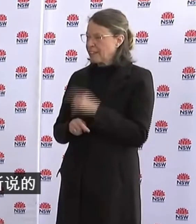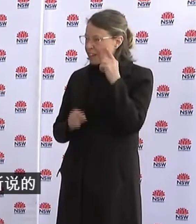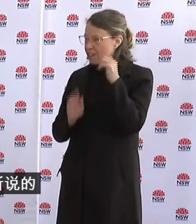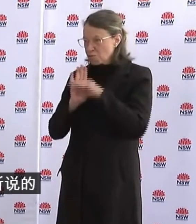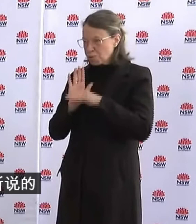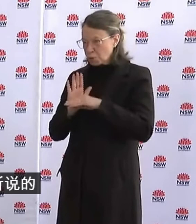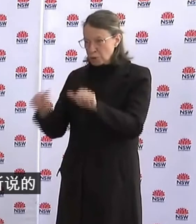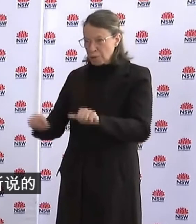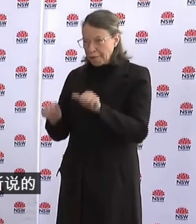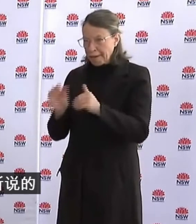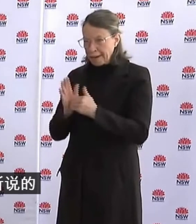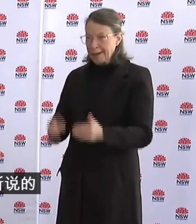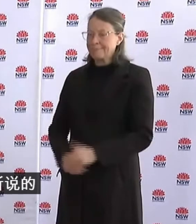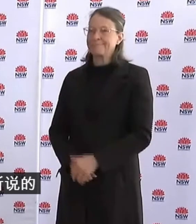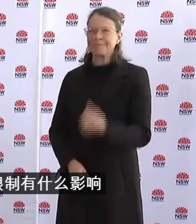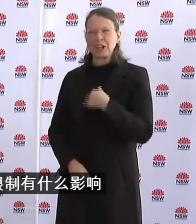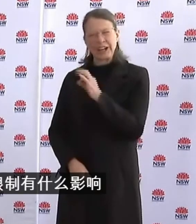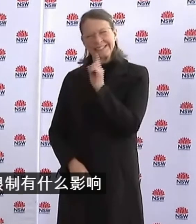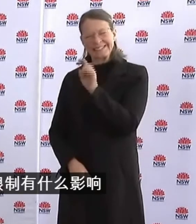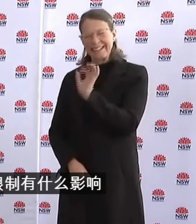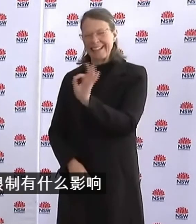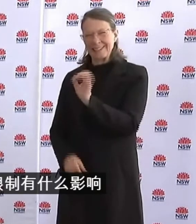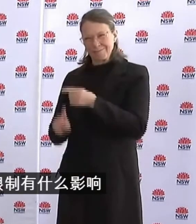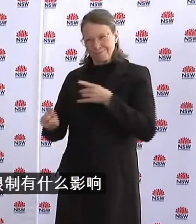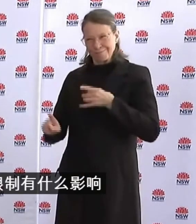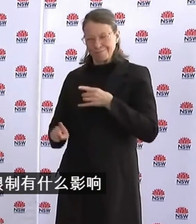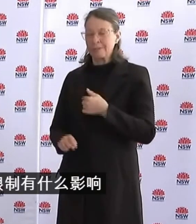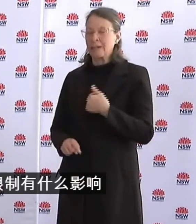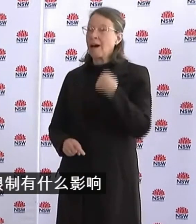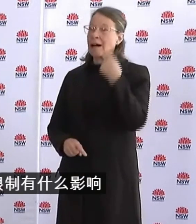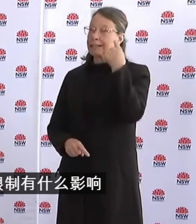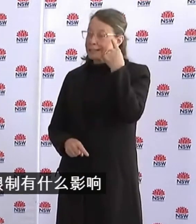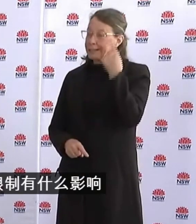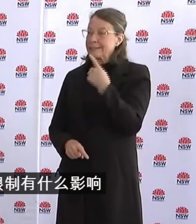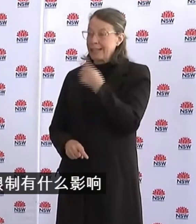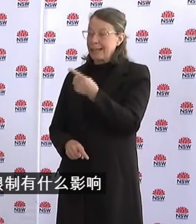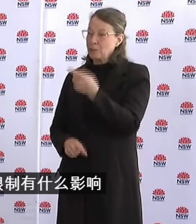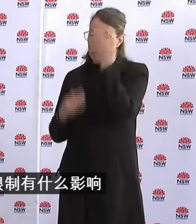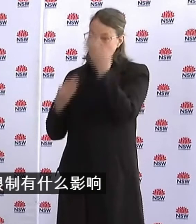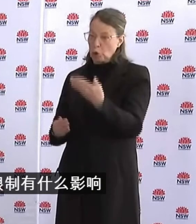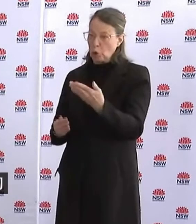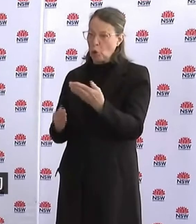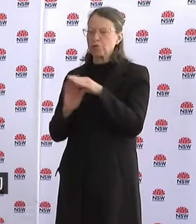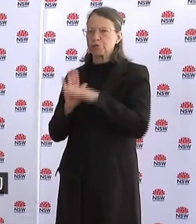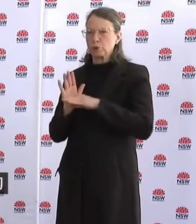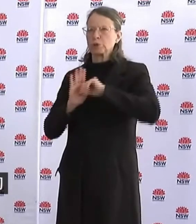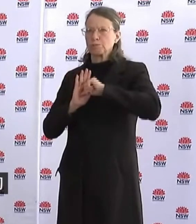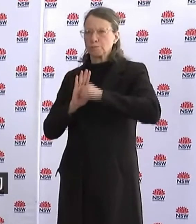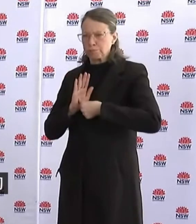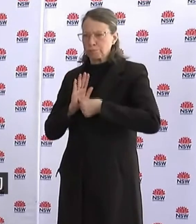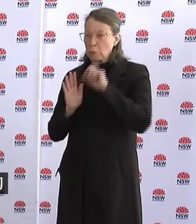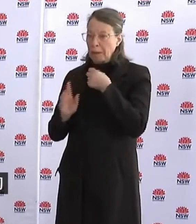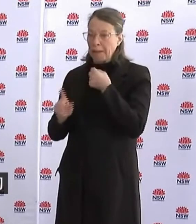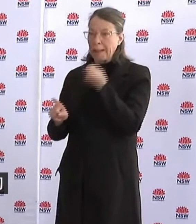place? That's not exactly what I said. What I did say is we won't know what impact those harsher restrictions have had until at least